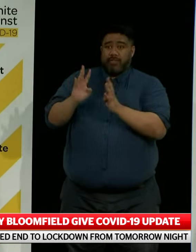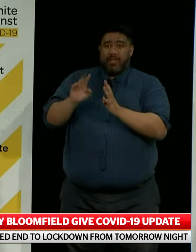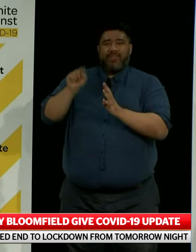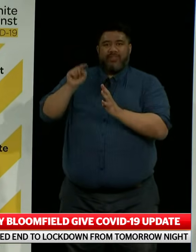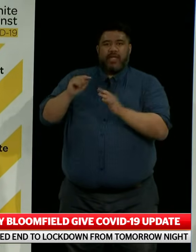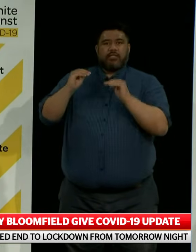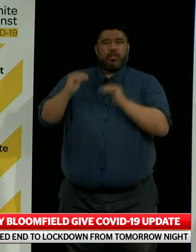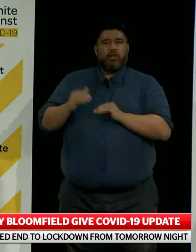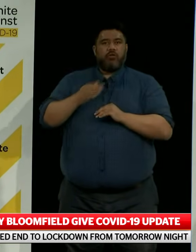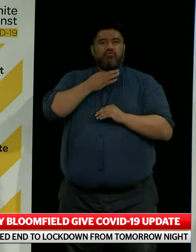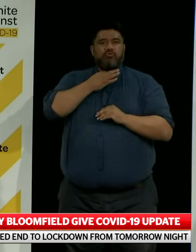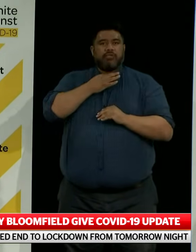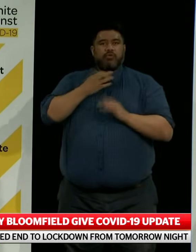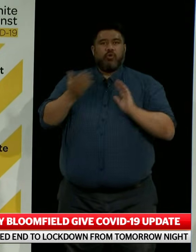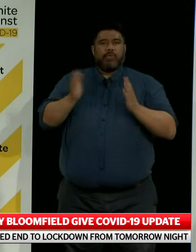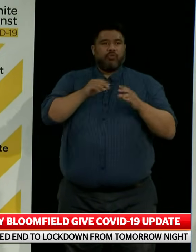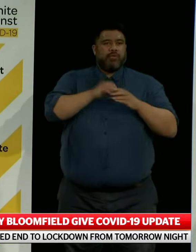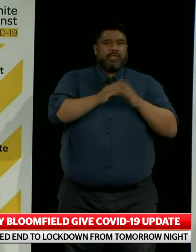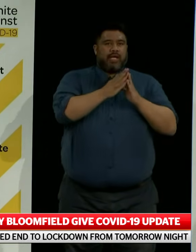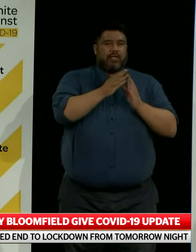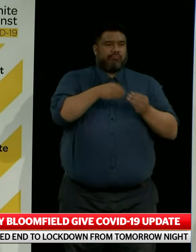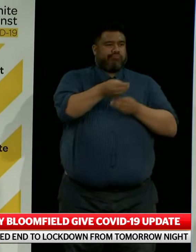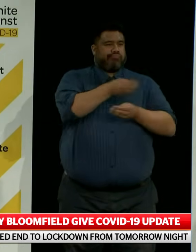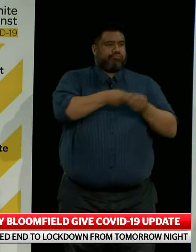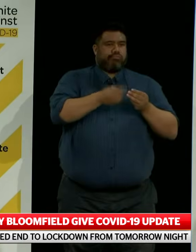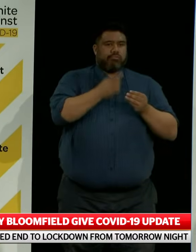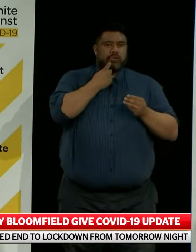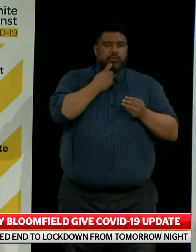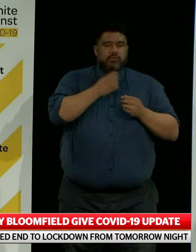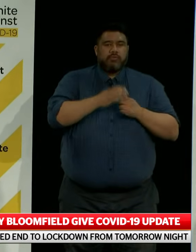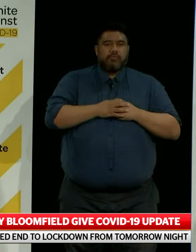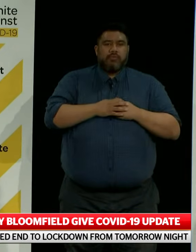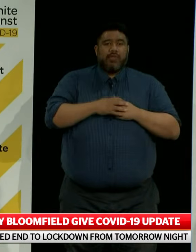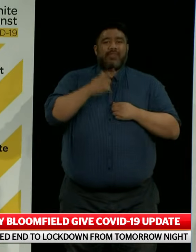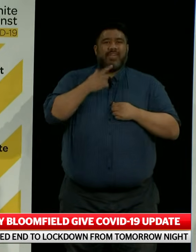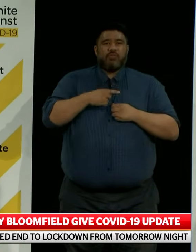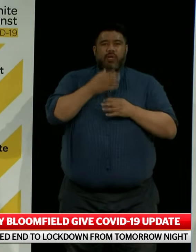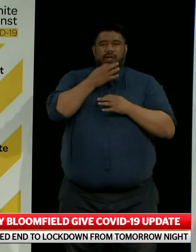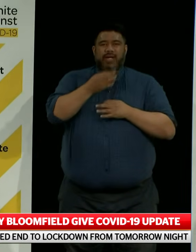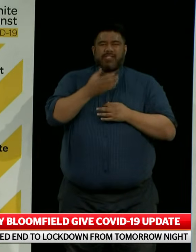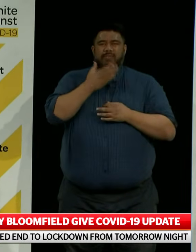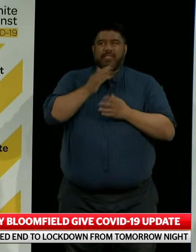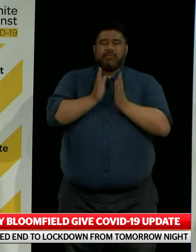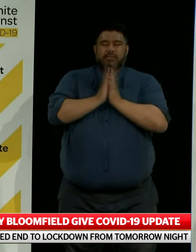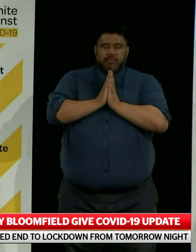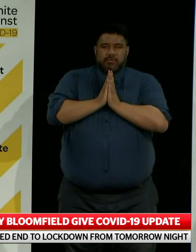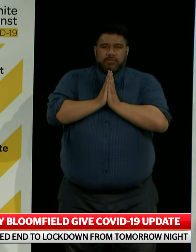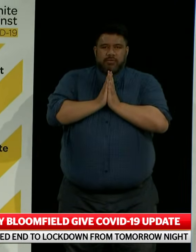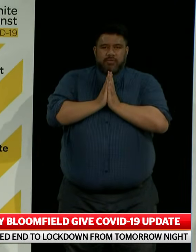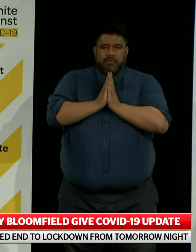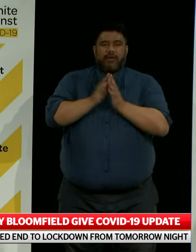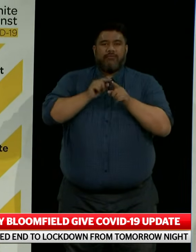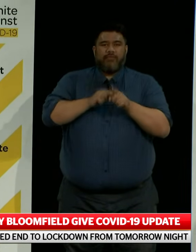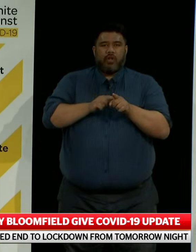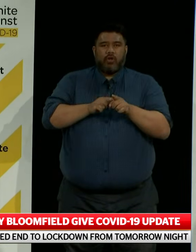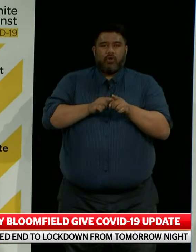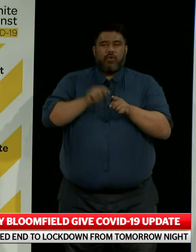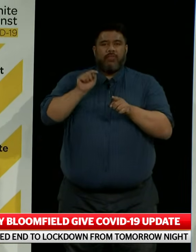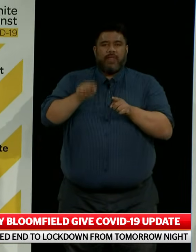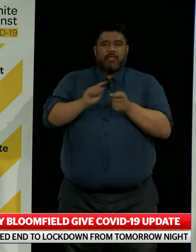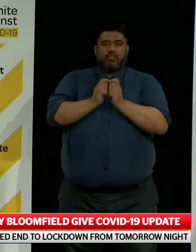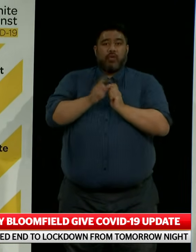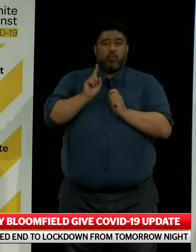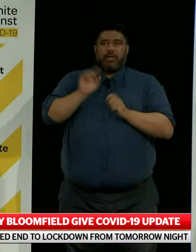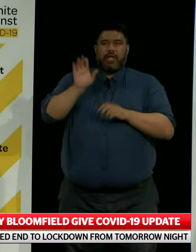risk. But that's where we're asking people to be compliant with that most fundamental part of that change, which